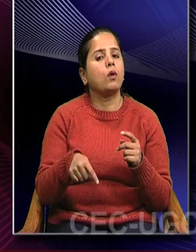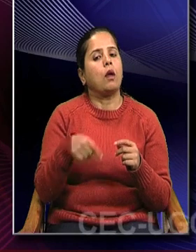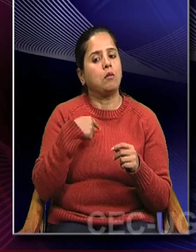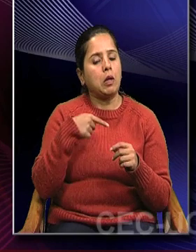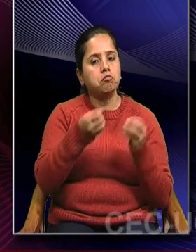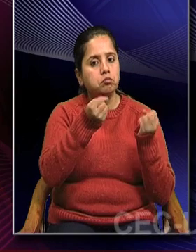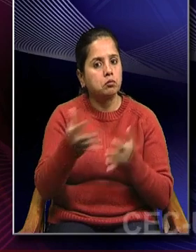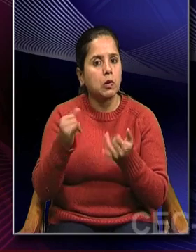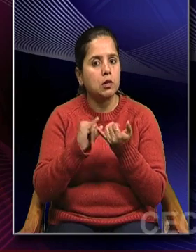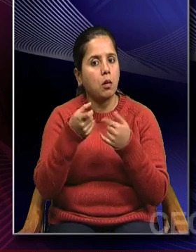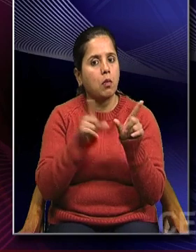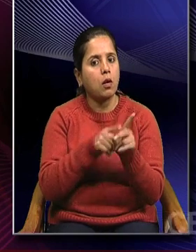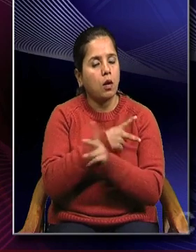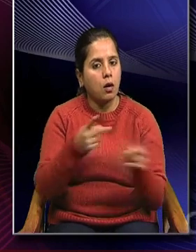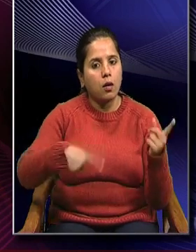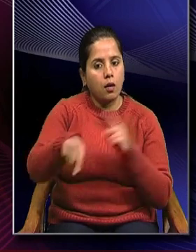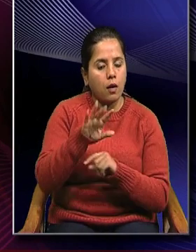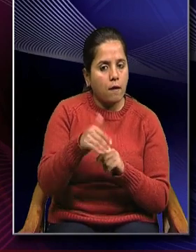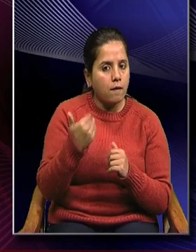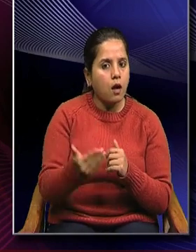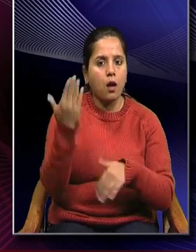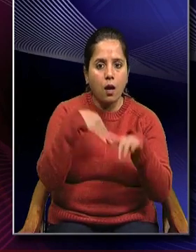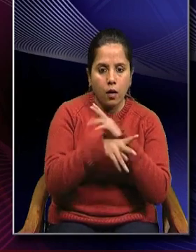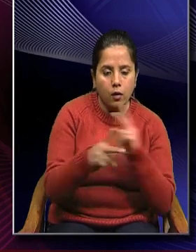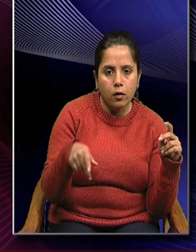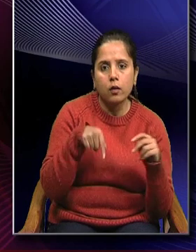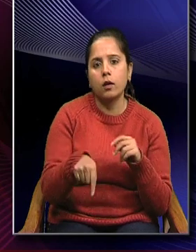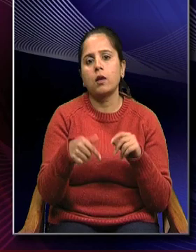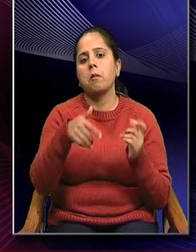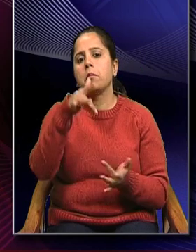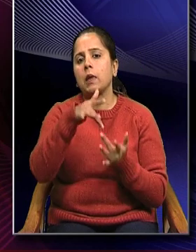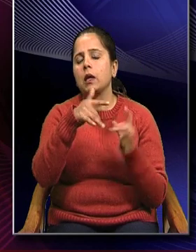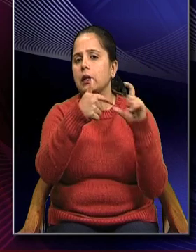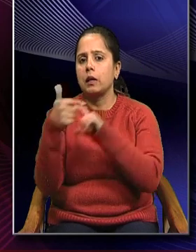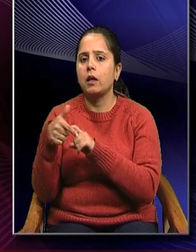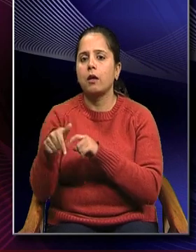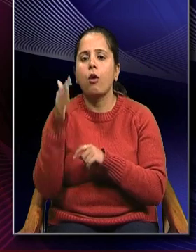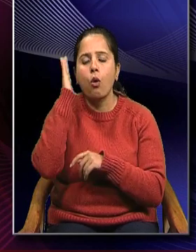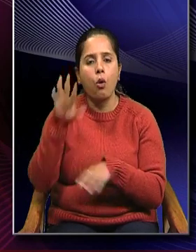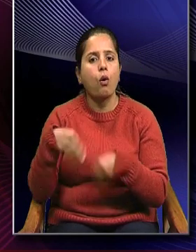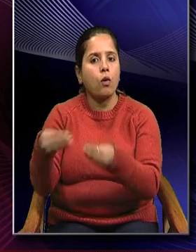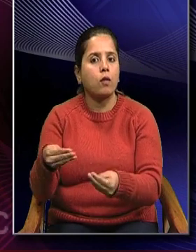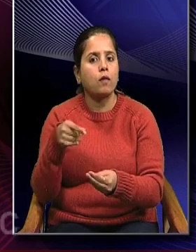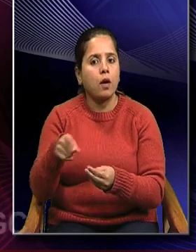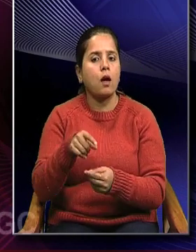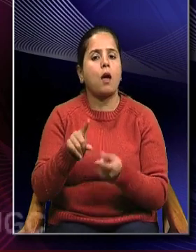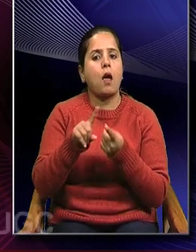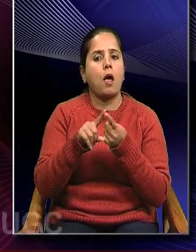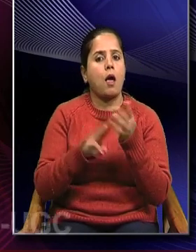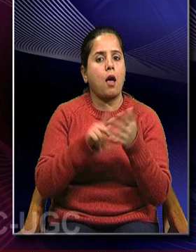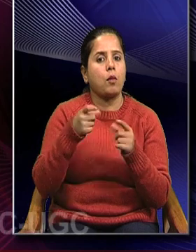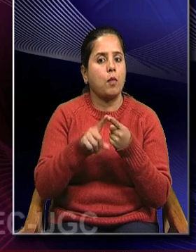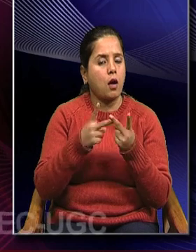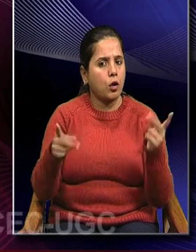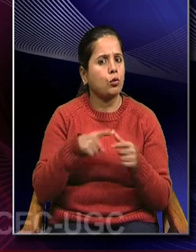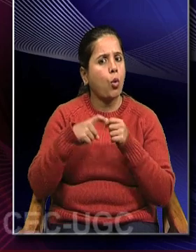supplies, and Malaya gave rubber and tin, and Middle East gave oil. So in that sense, empire was a cushion in